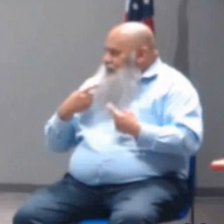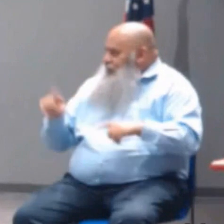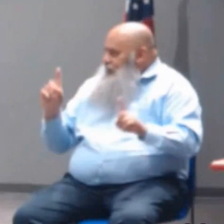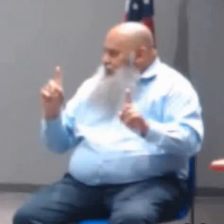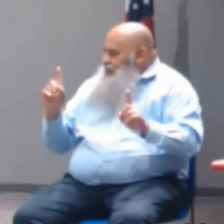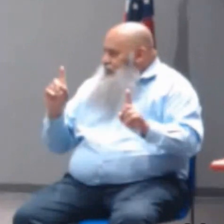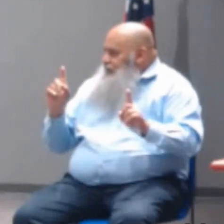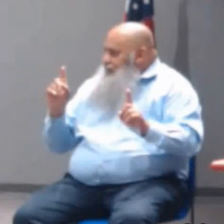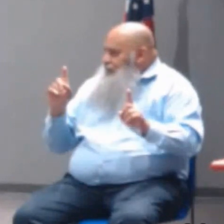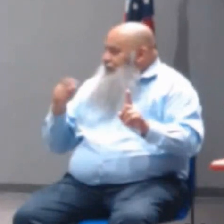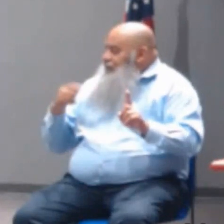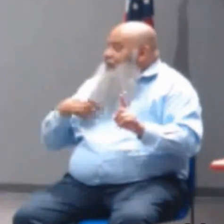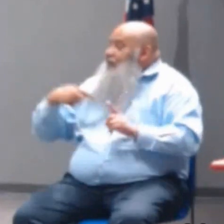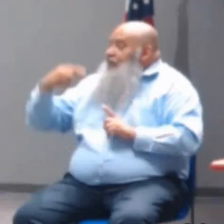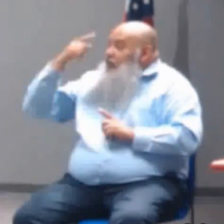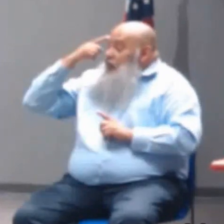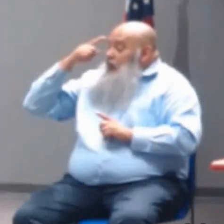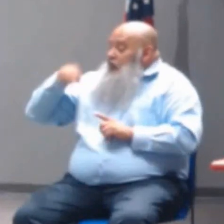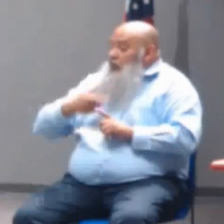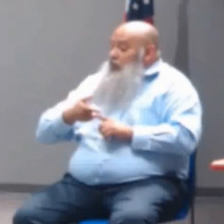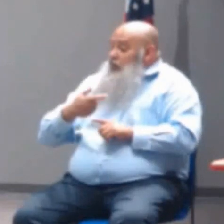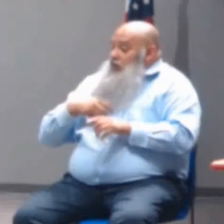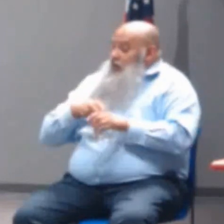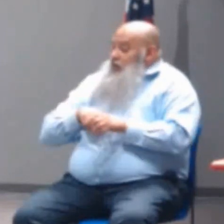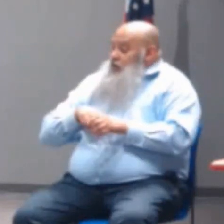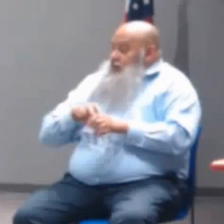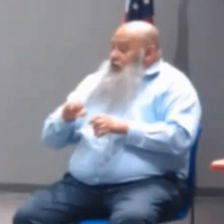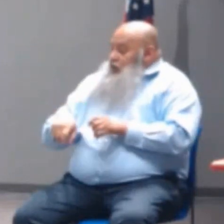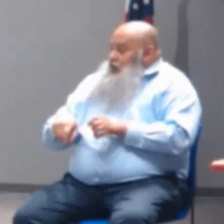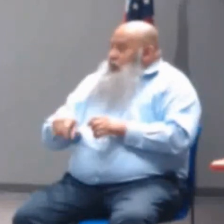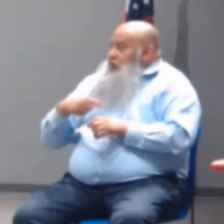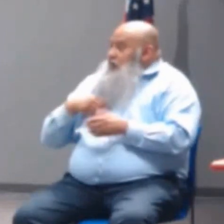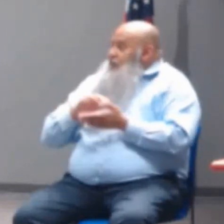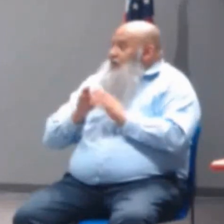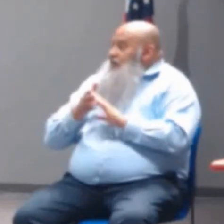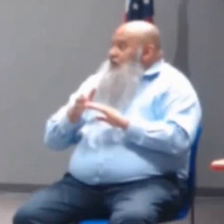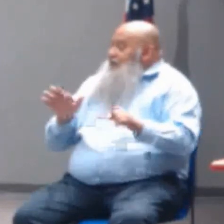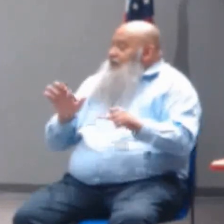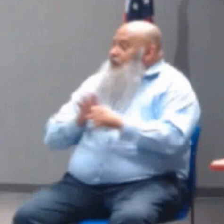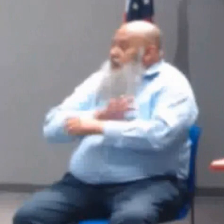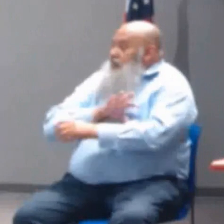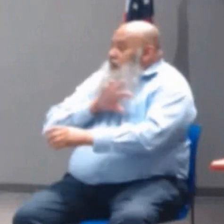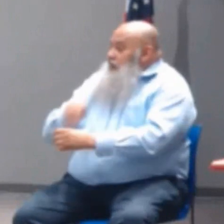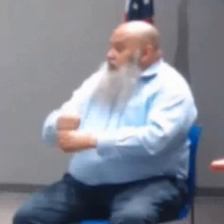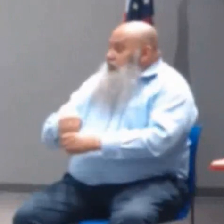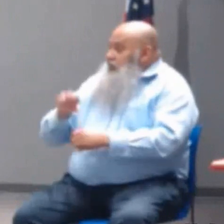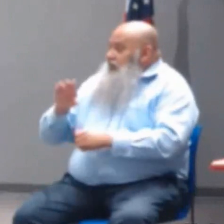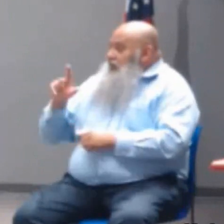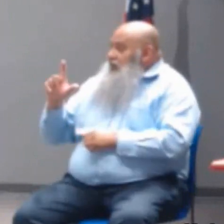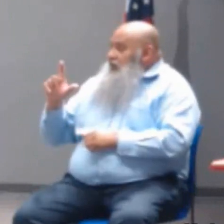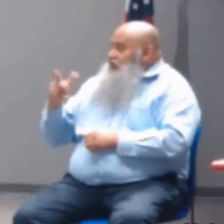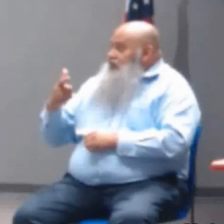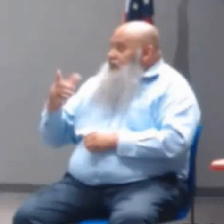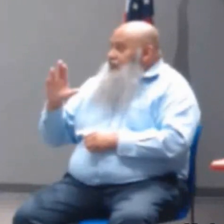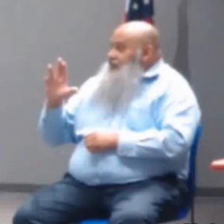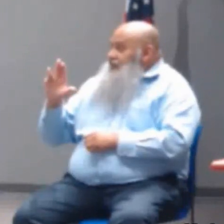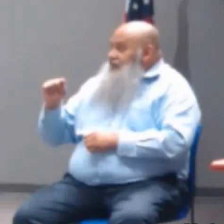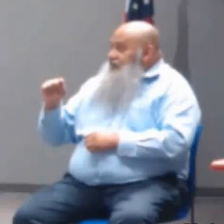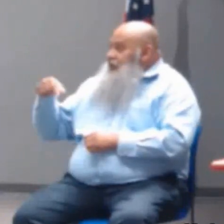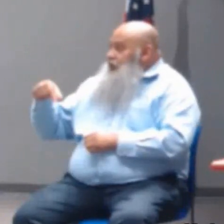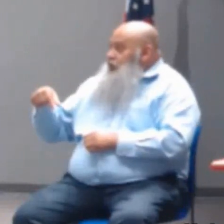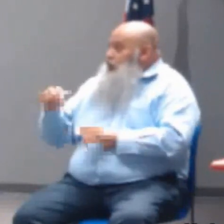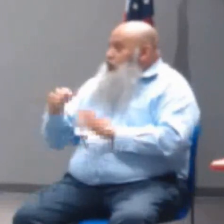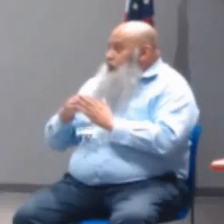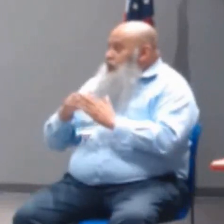thought that when I came out and became, a full-fledged member of the LGBTQ community, I'd get like some kind of